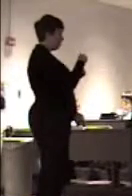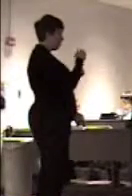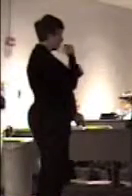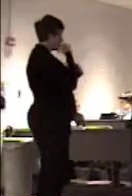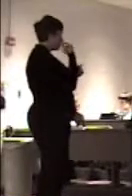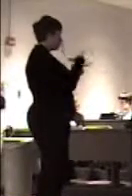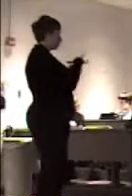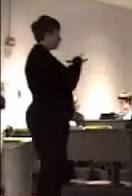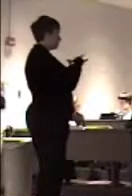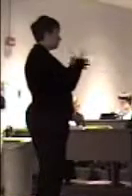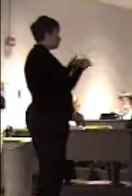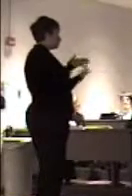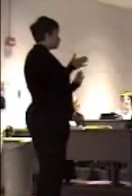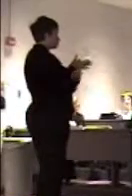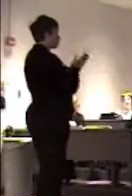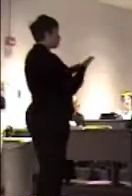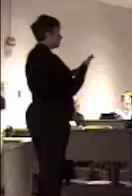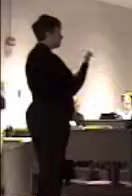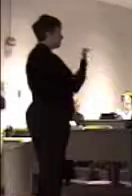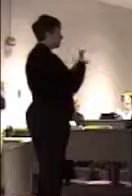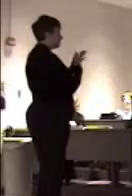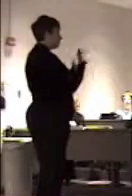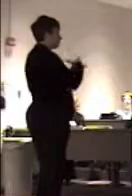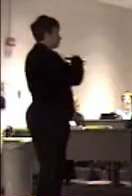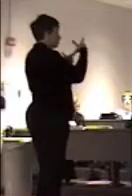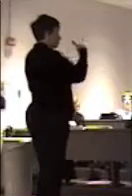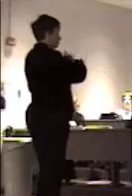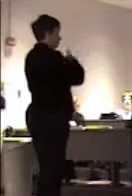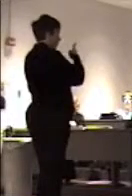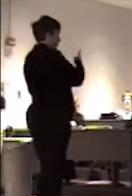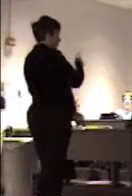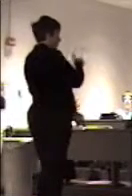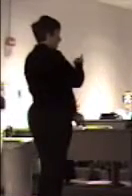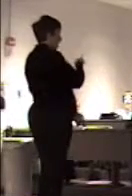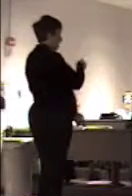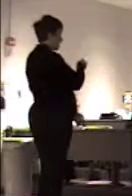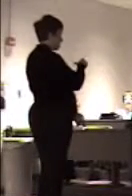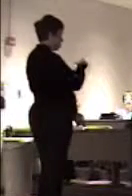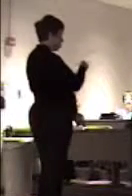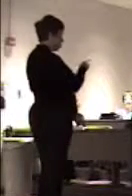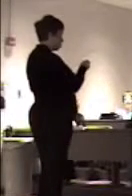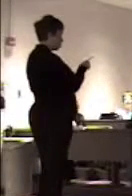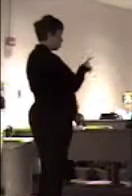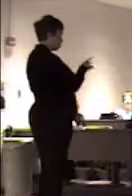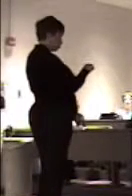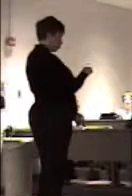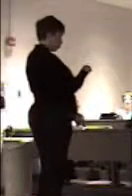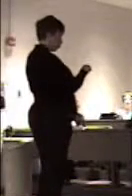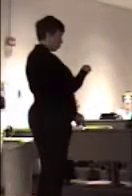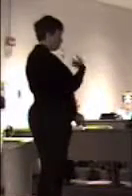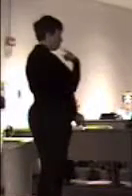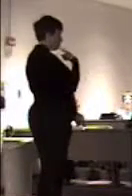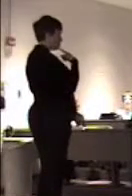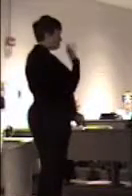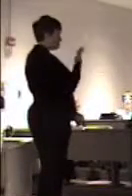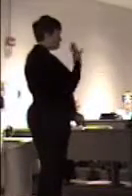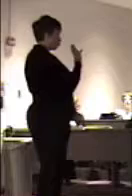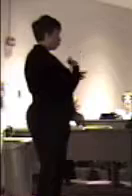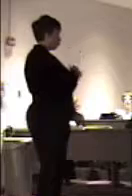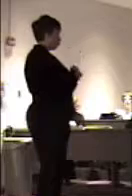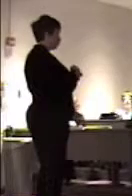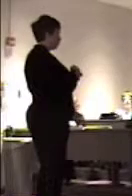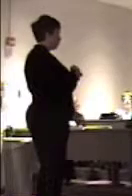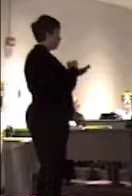greater than yourself. Aikido went zen. Kudo went zen. I think I told you guys this right. So, excuse